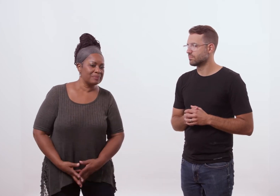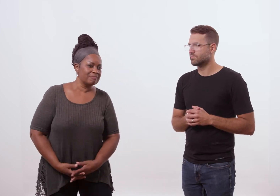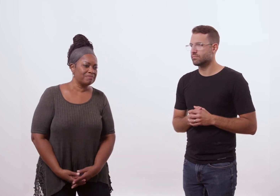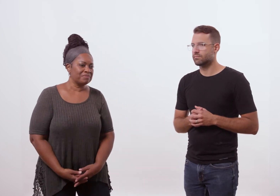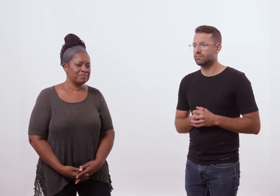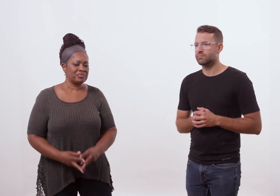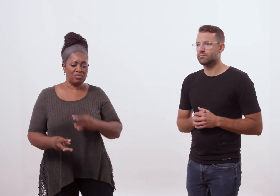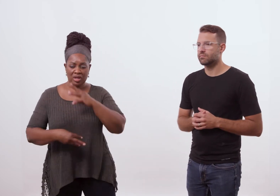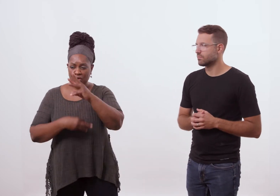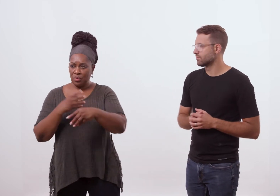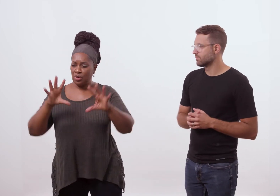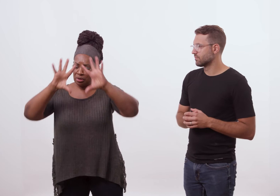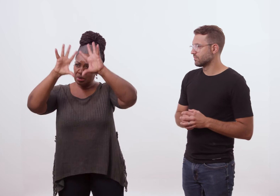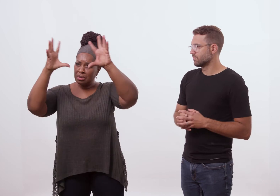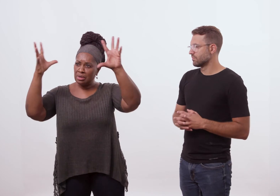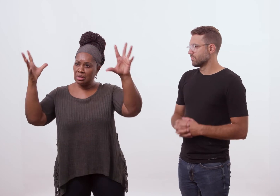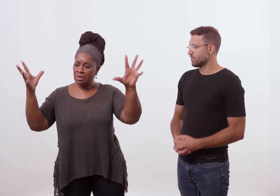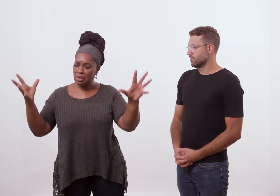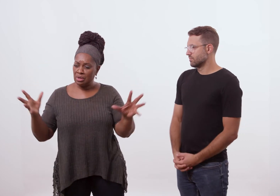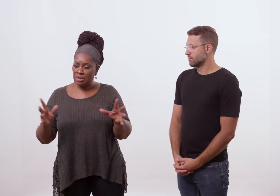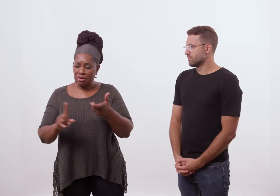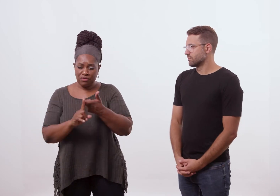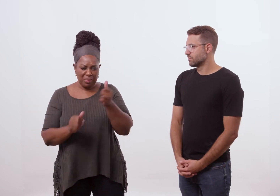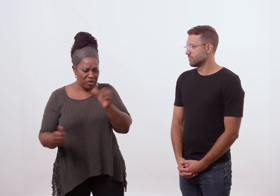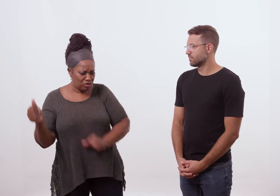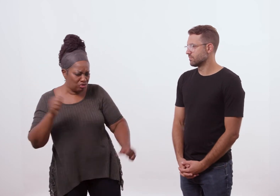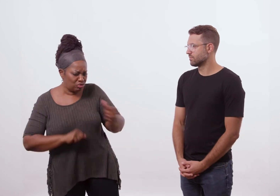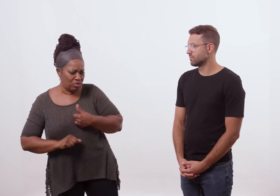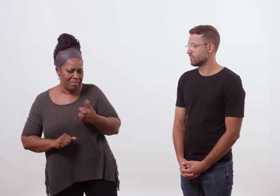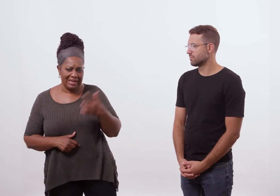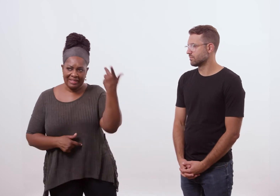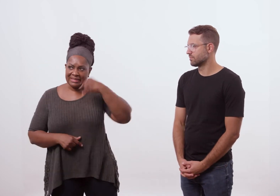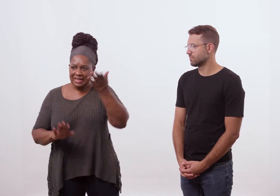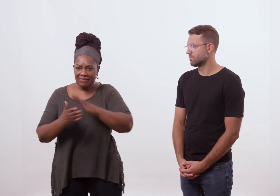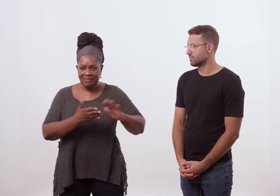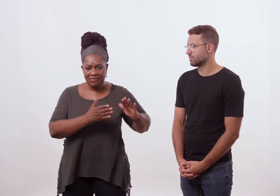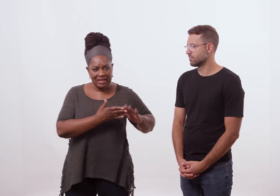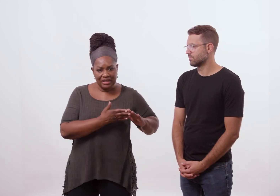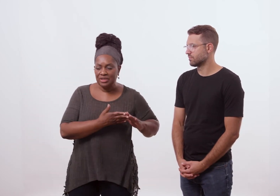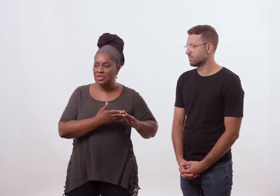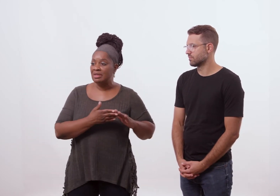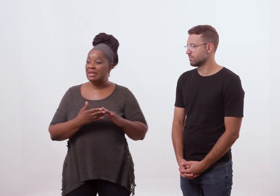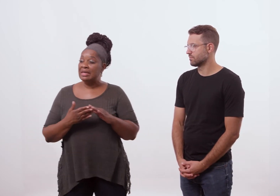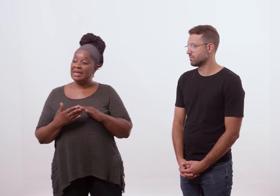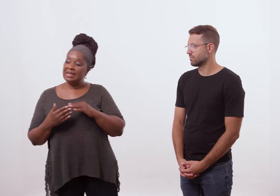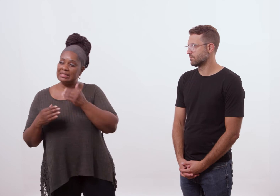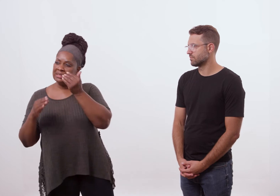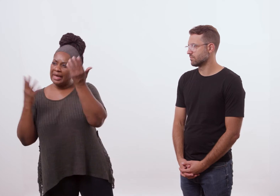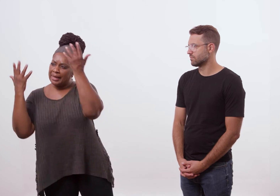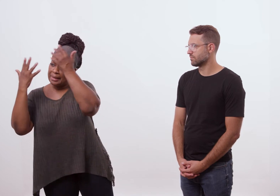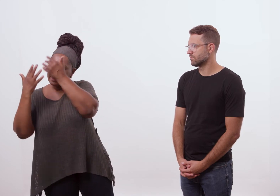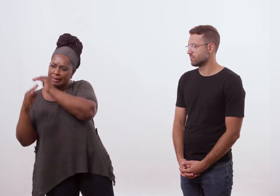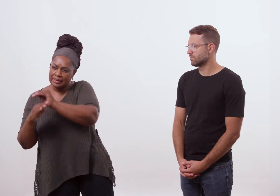In a world away from the drama in the Sun Village, the desert grows quiet again as night approaches.